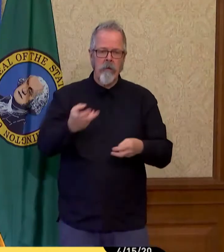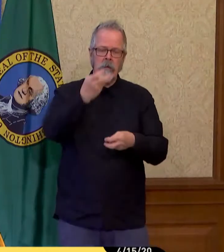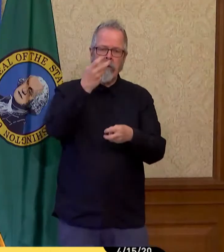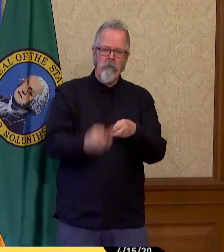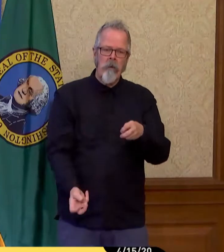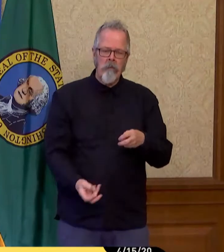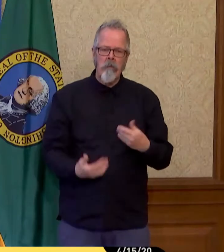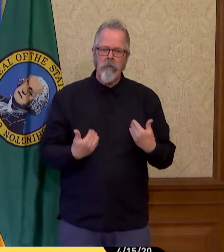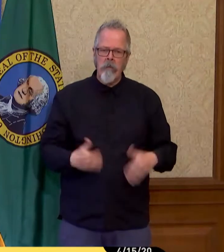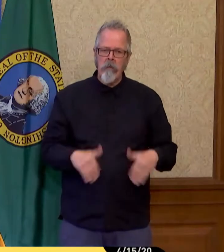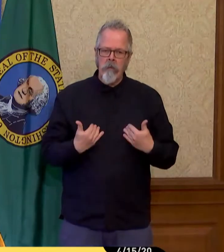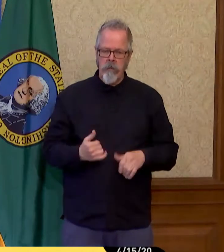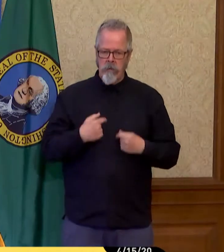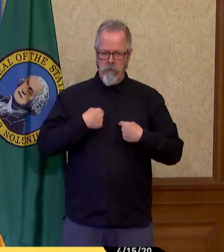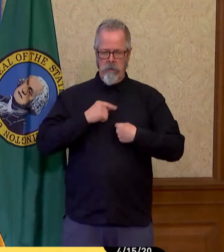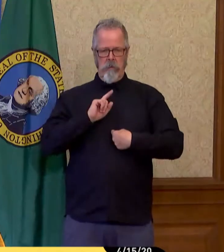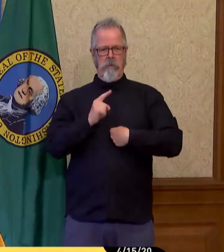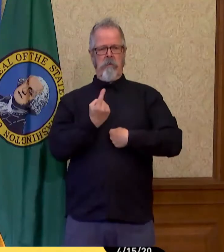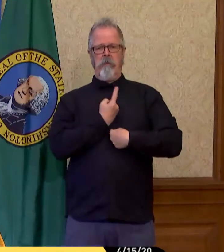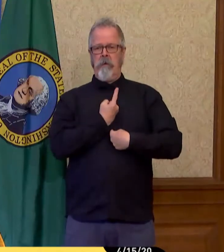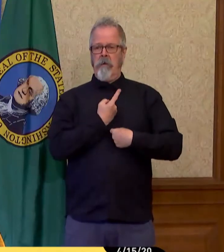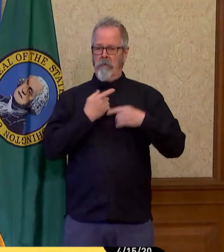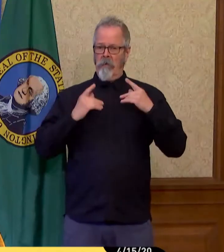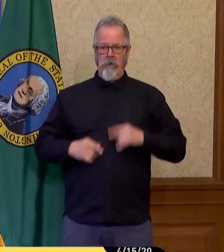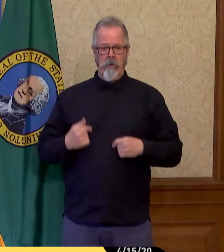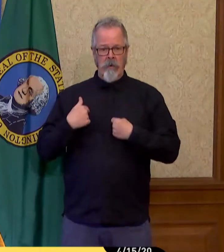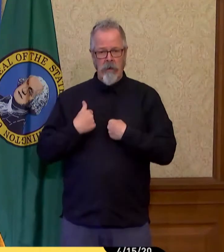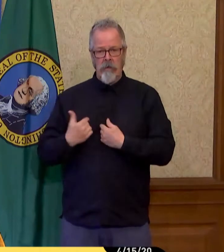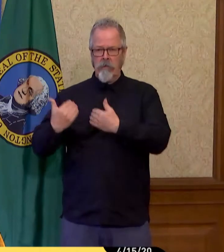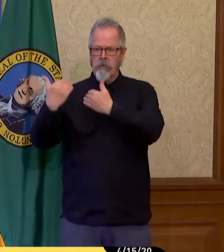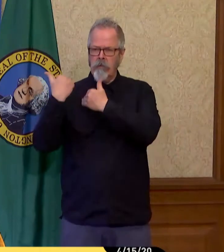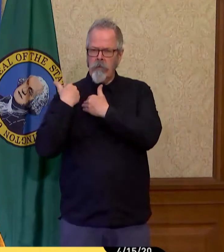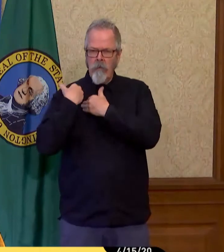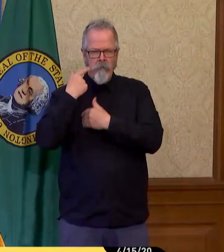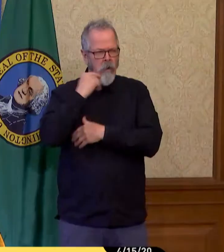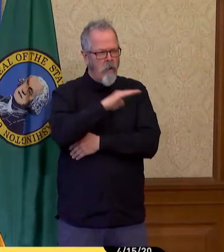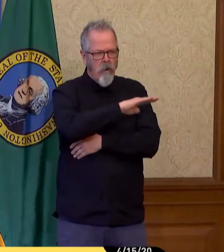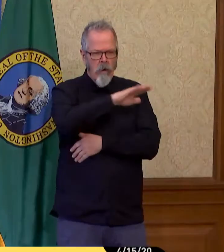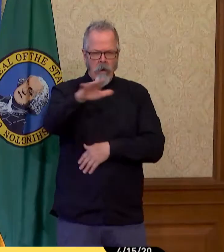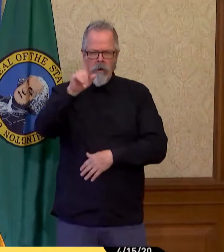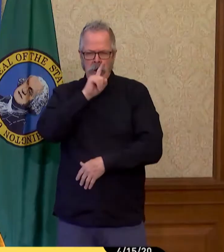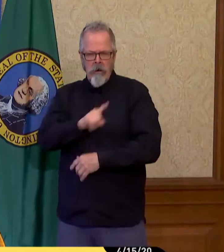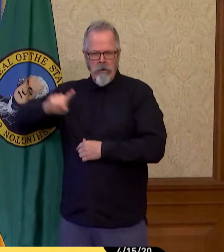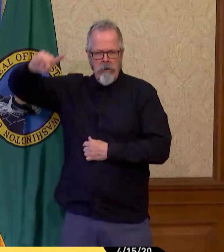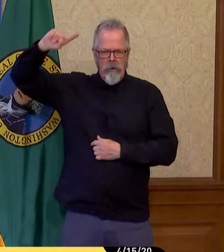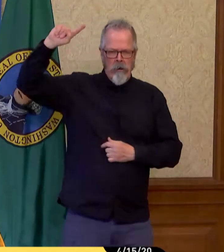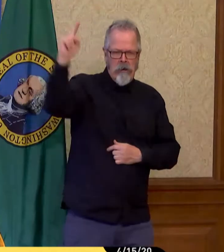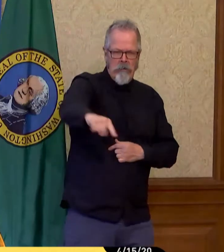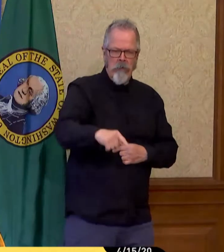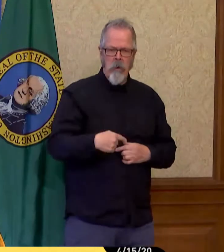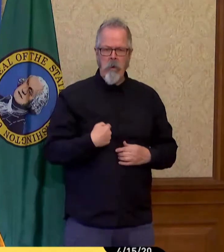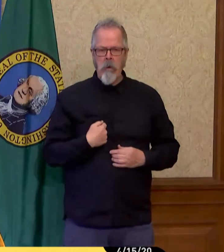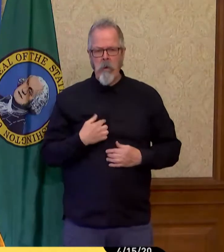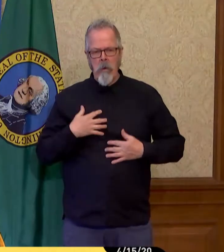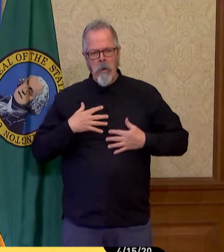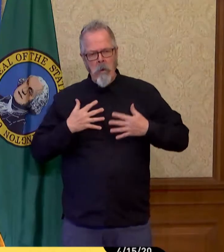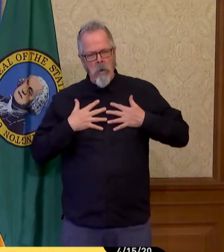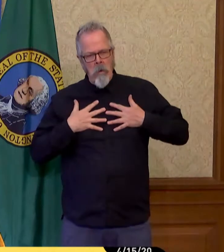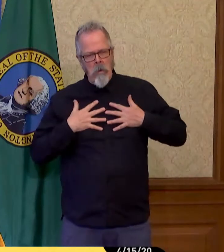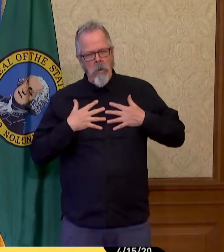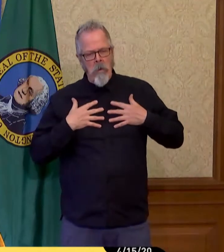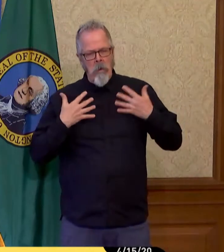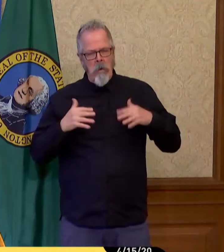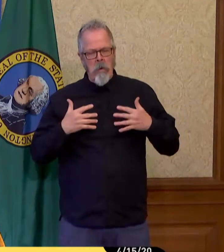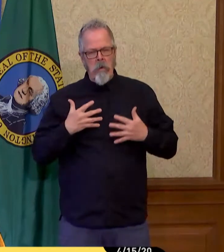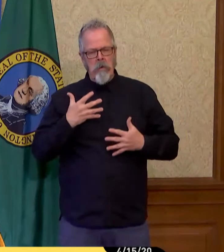happens to be the governor, it's a really unfortunate but necessary thing. Right now, that's the best